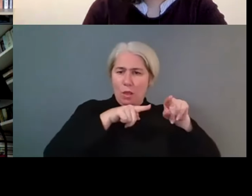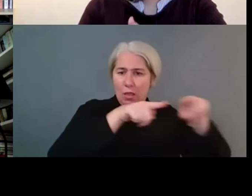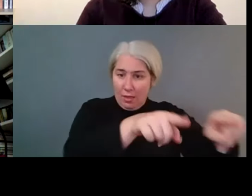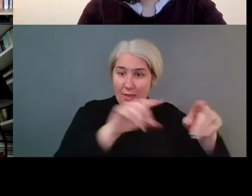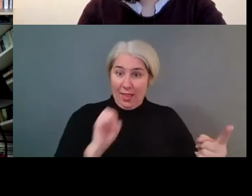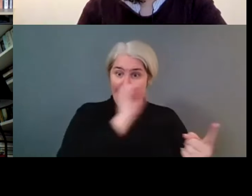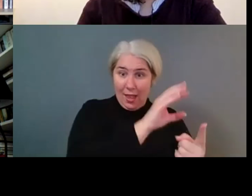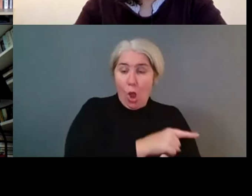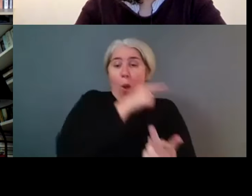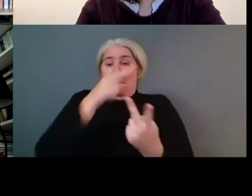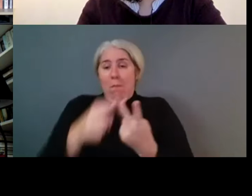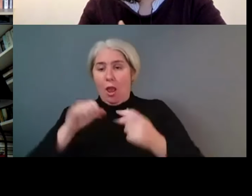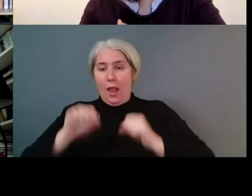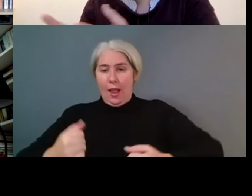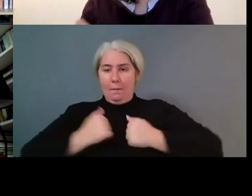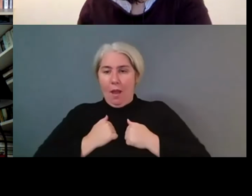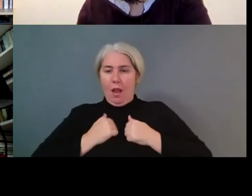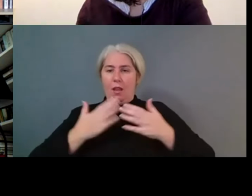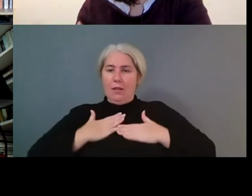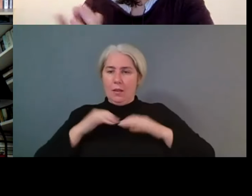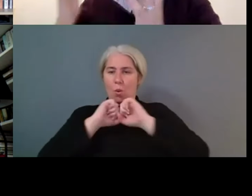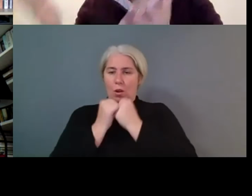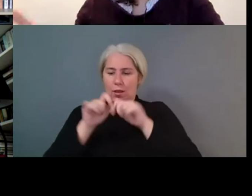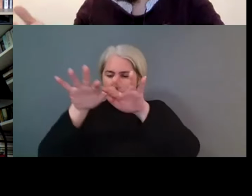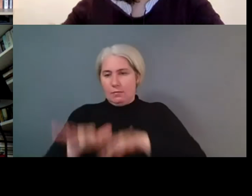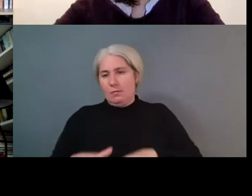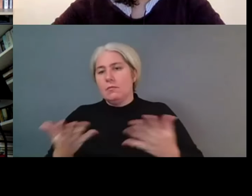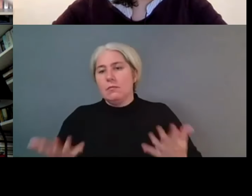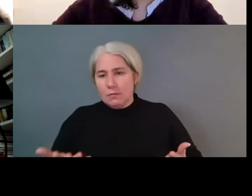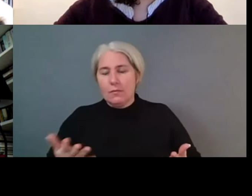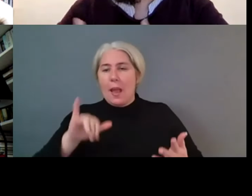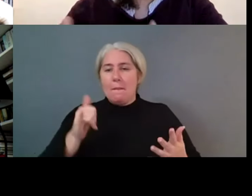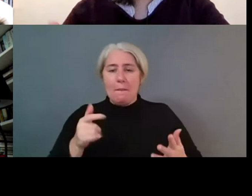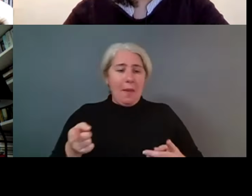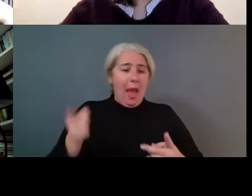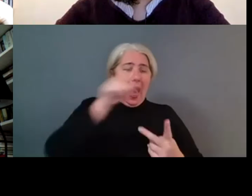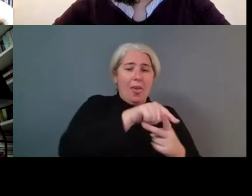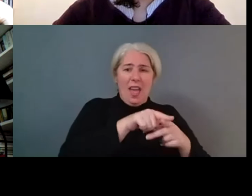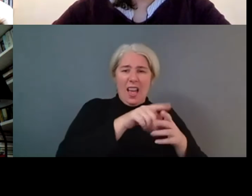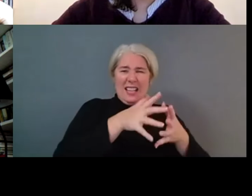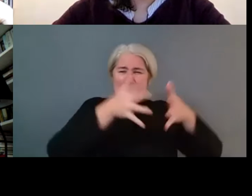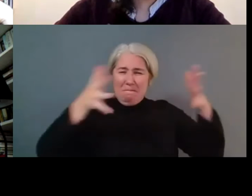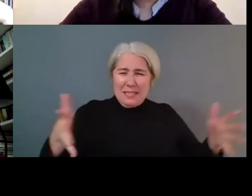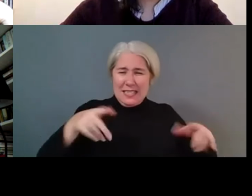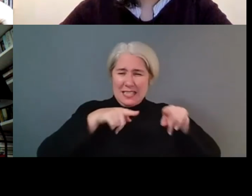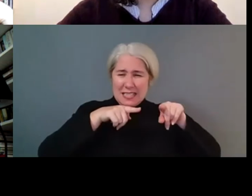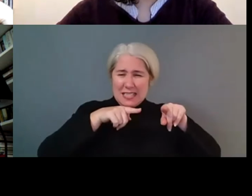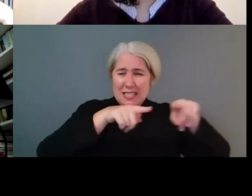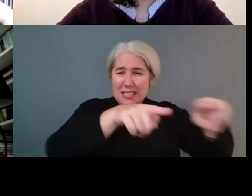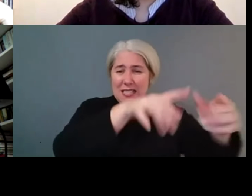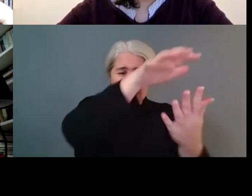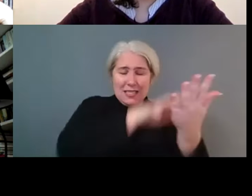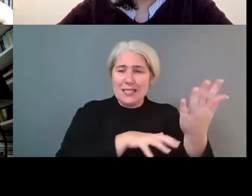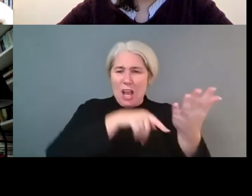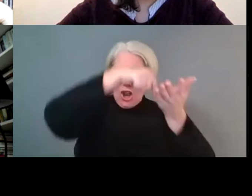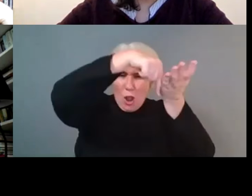said, in the issues that you couldn't cover in such a large document, which is still limited